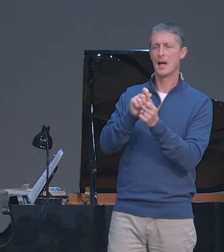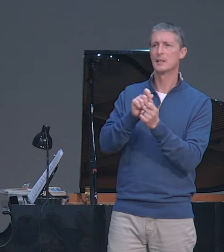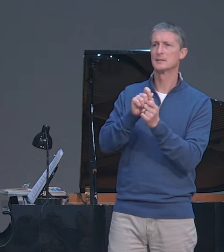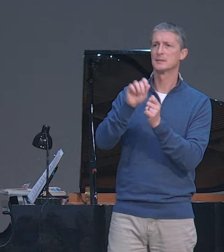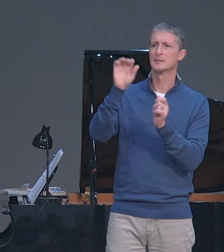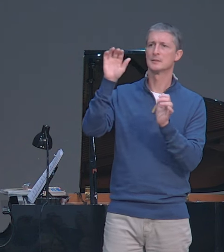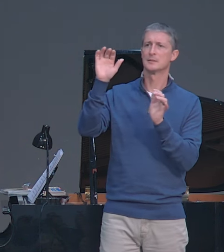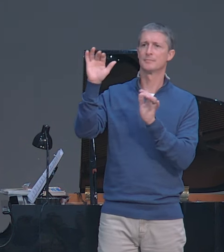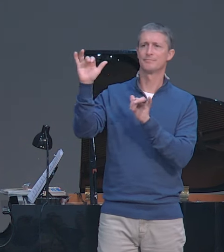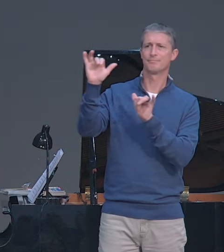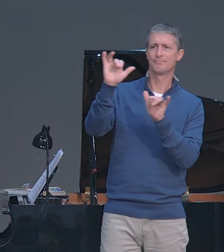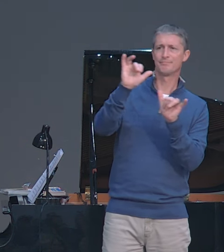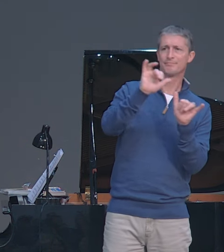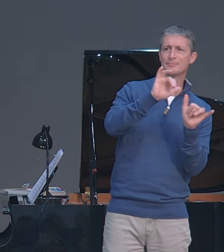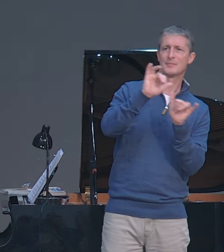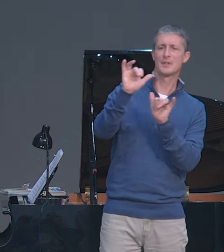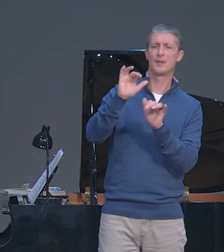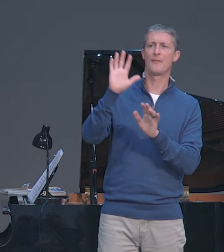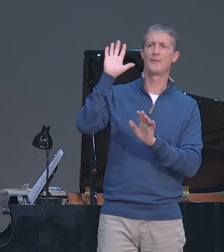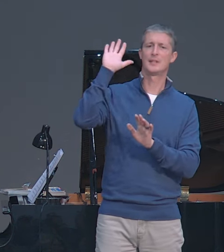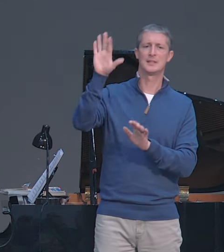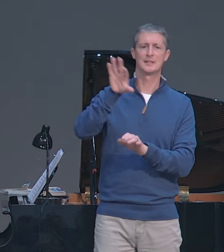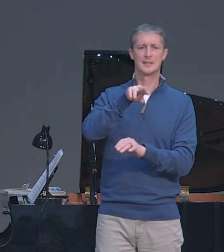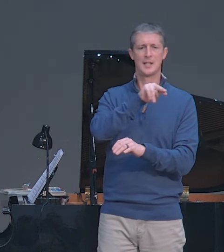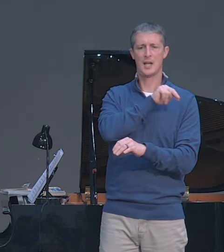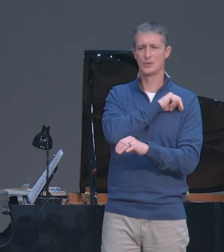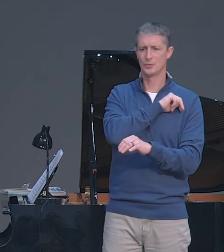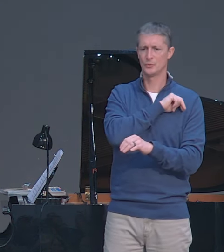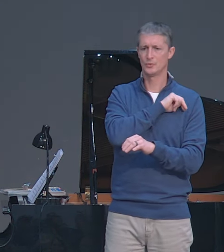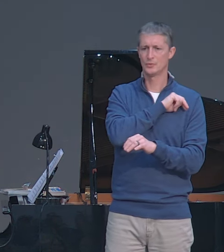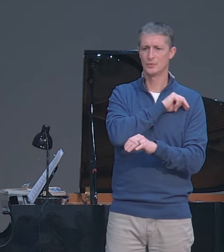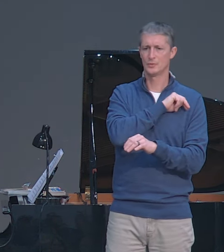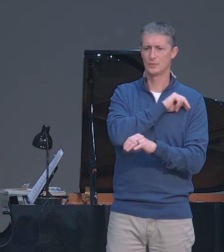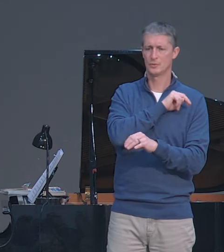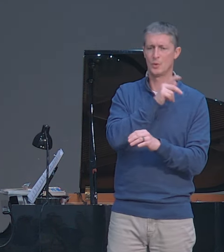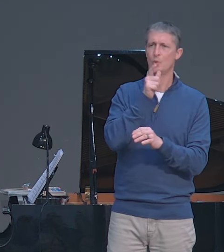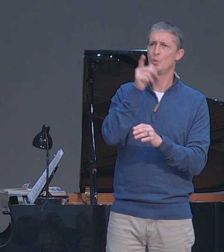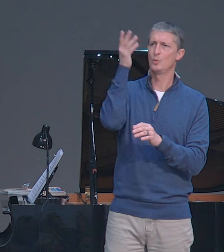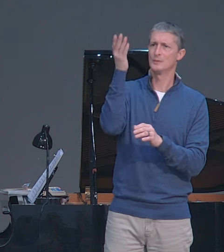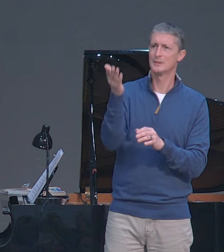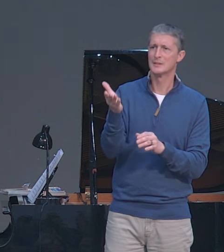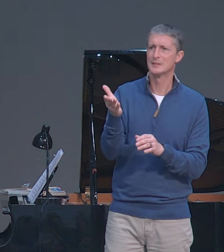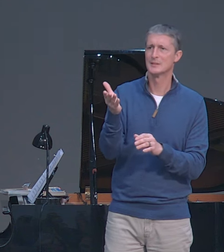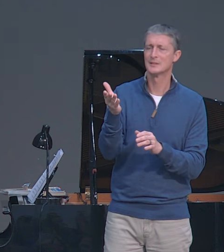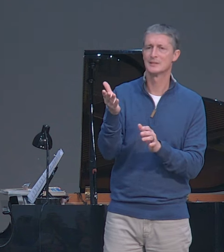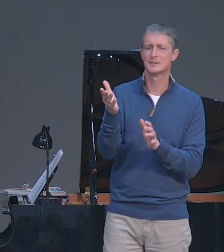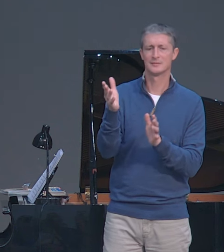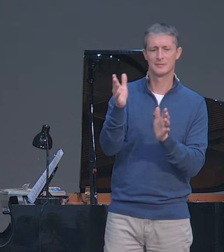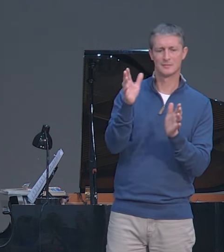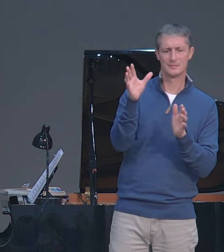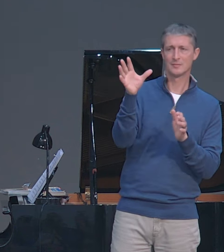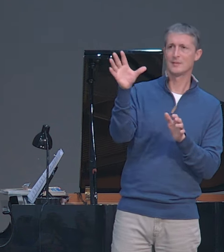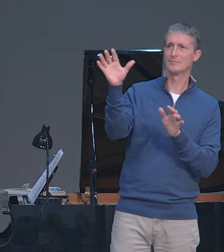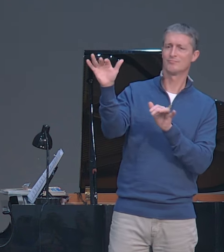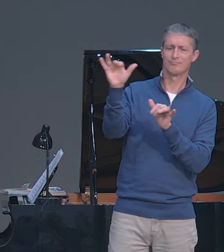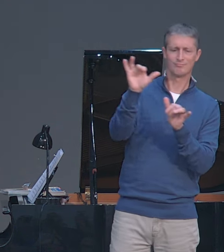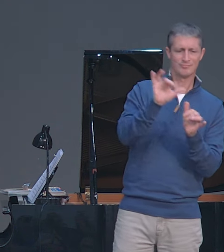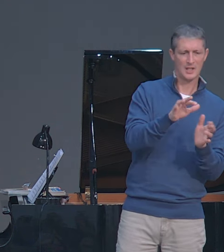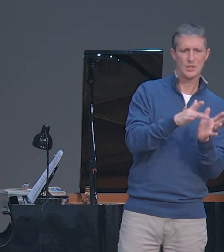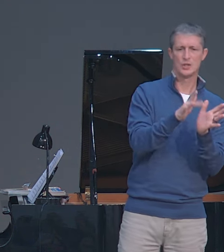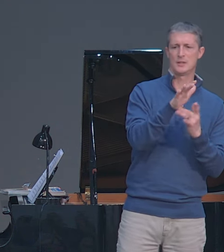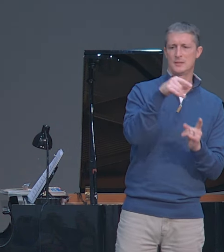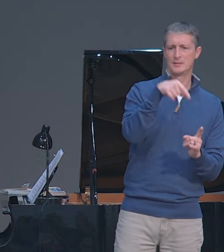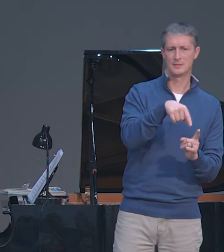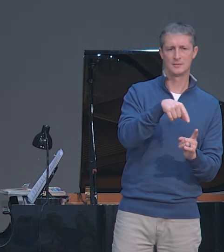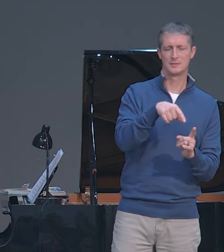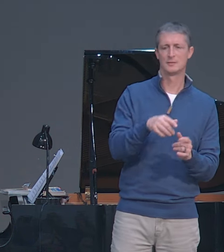of his nature. Isn't that great? Now, God is spirit. And because of that, he's invisible. No one